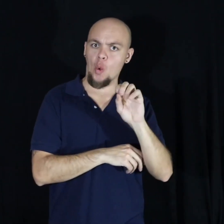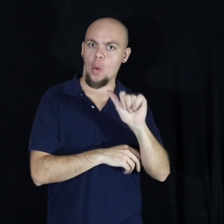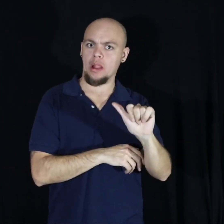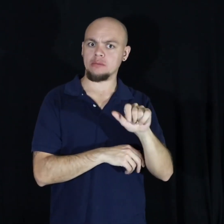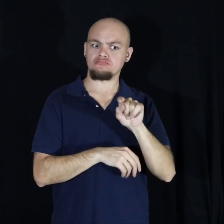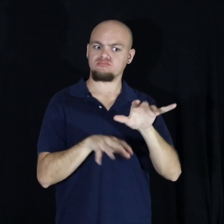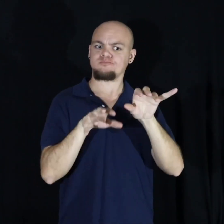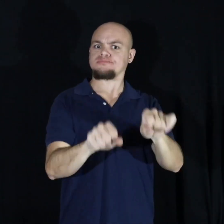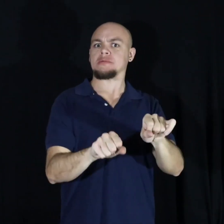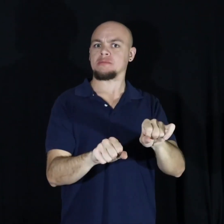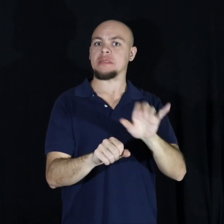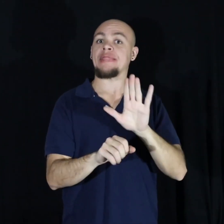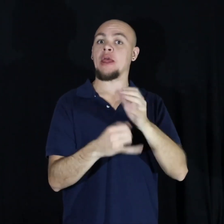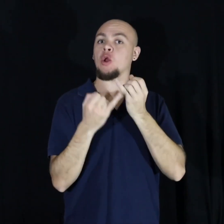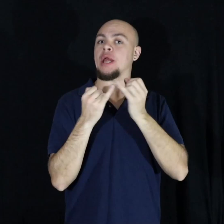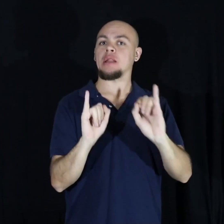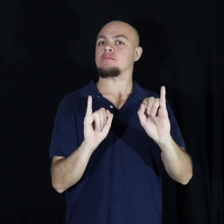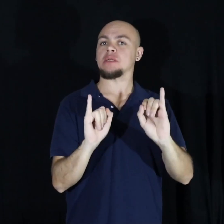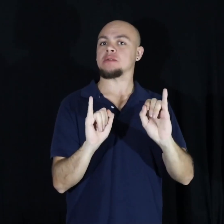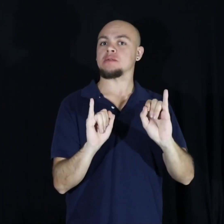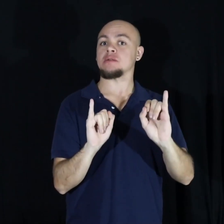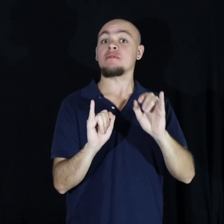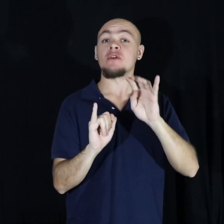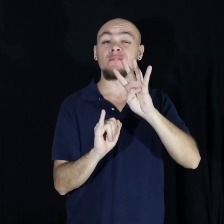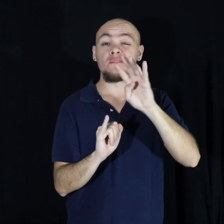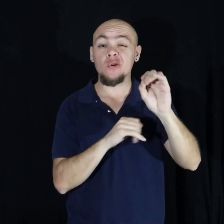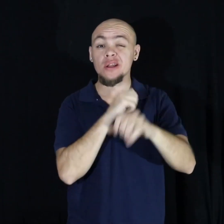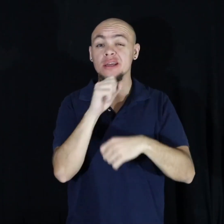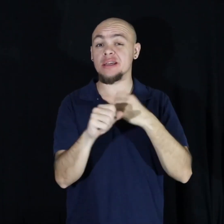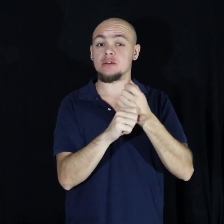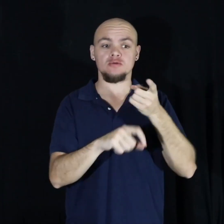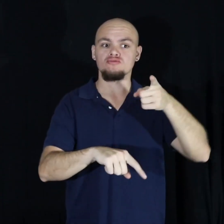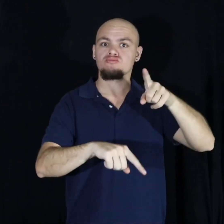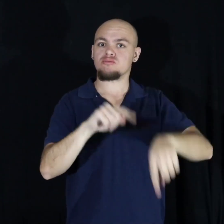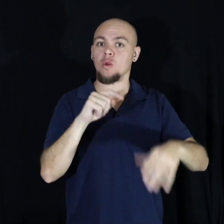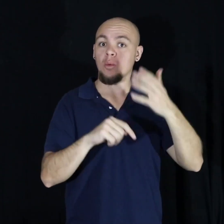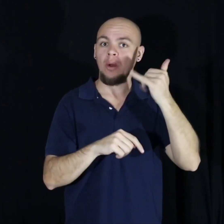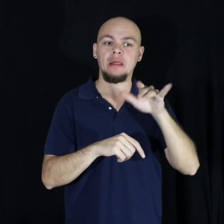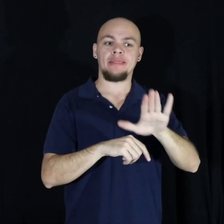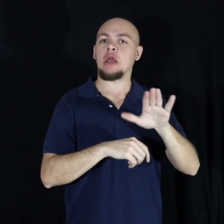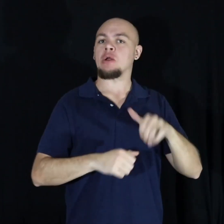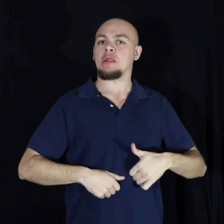to gain their independence for 4 centuries, which affected their lifestyle.